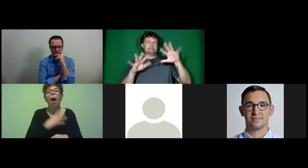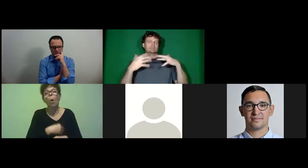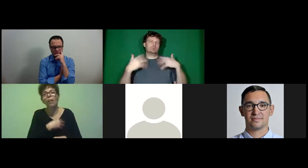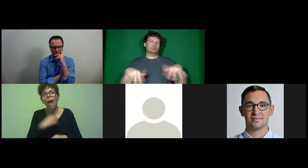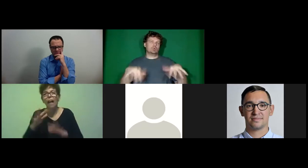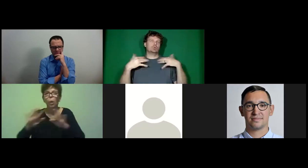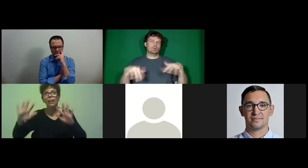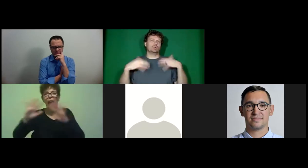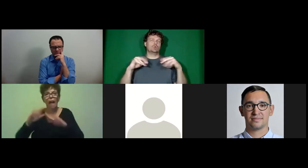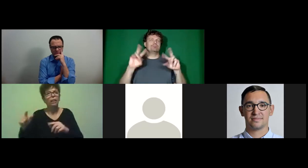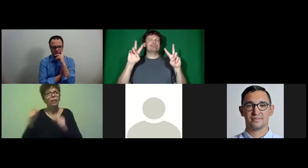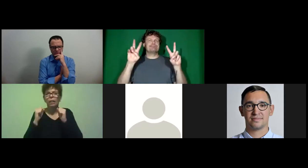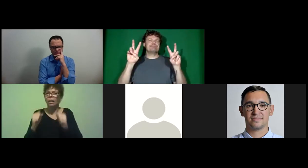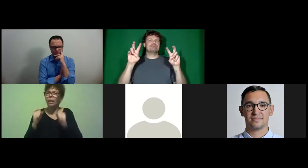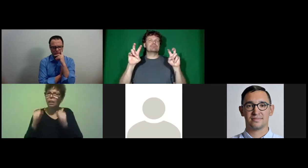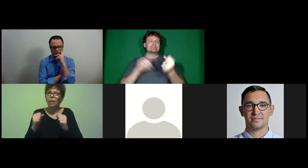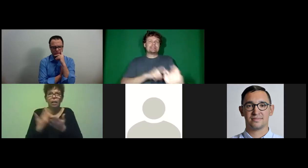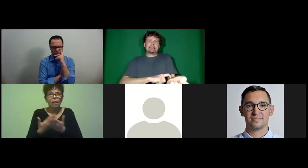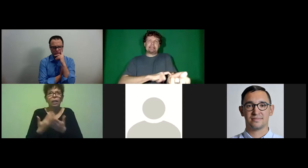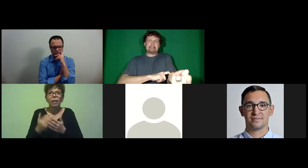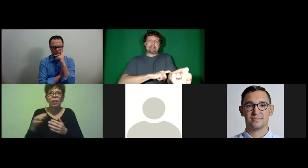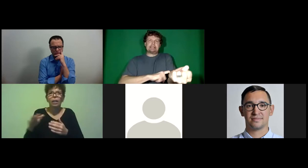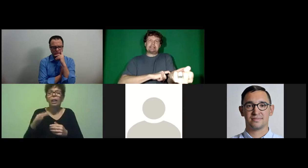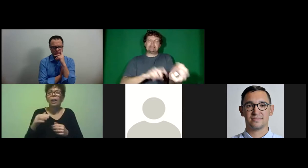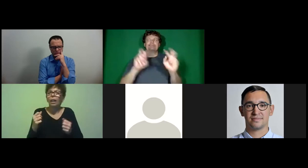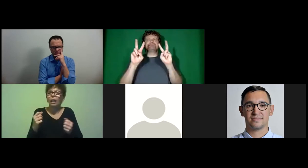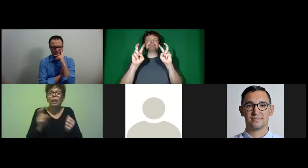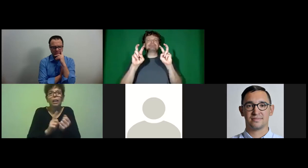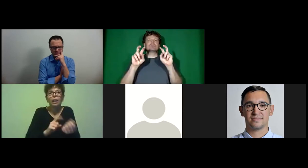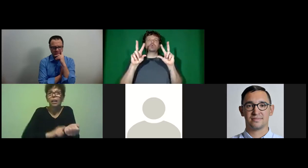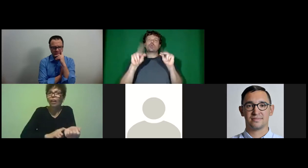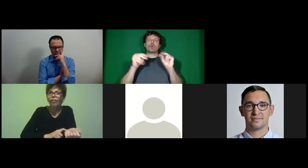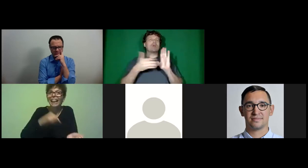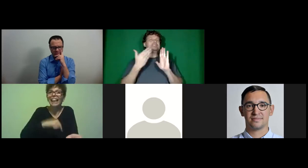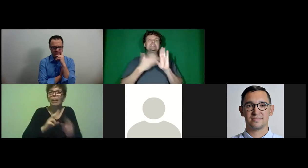in Serbia, in Croatia, in that area, the coaches are quite intense.